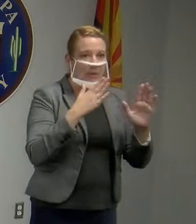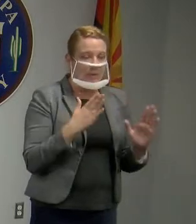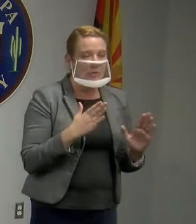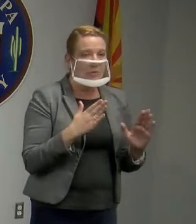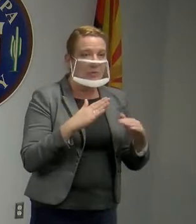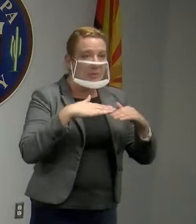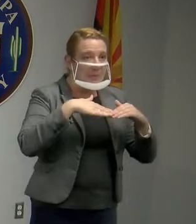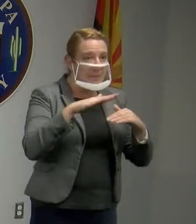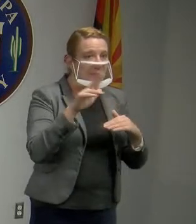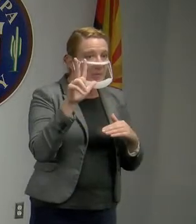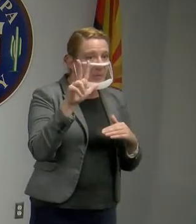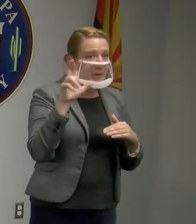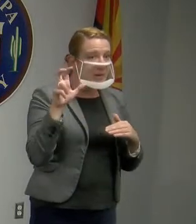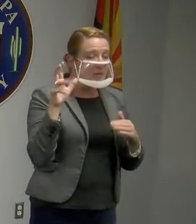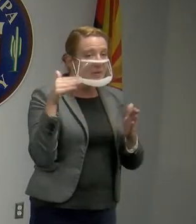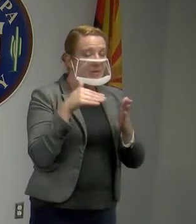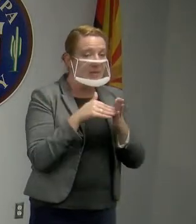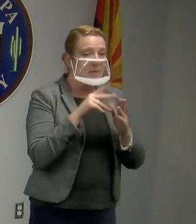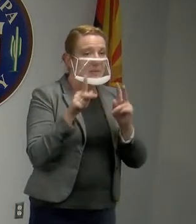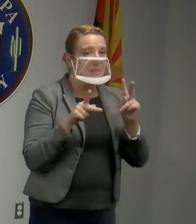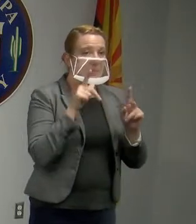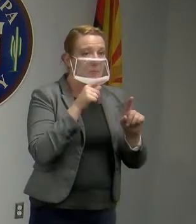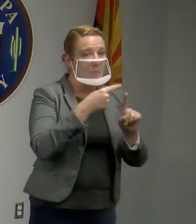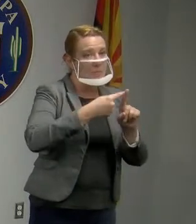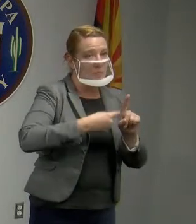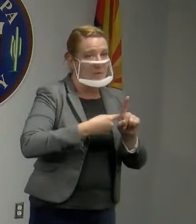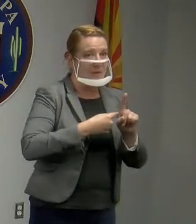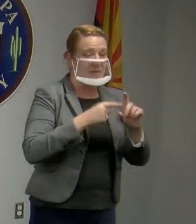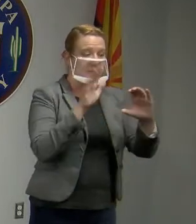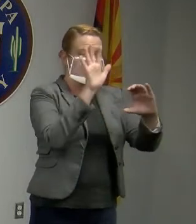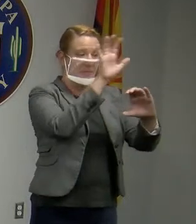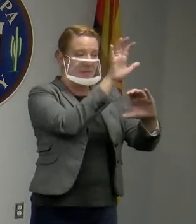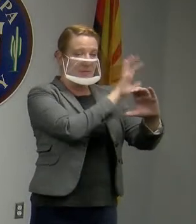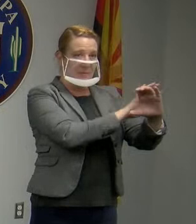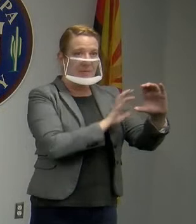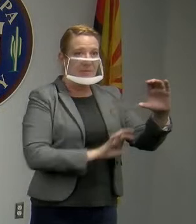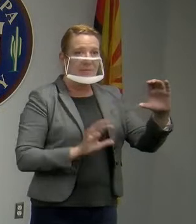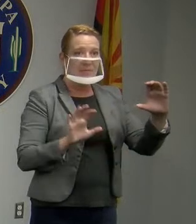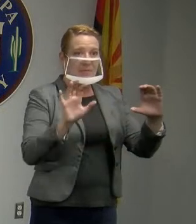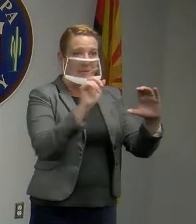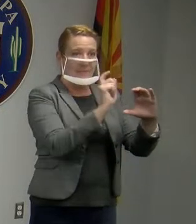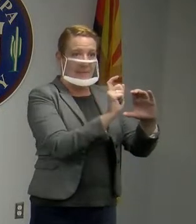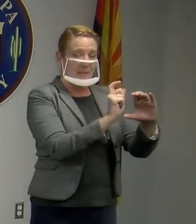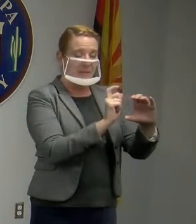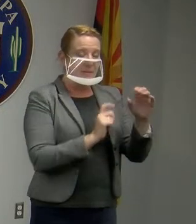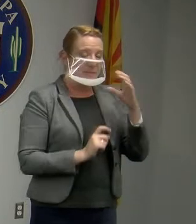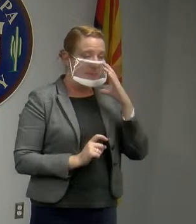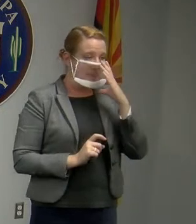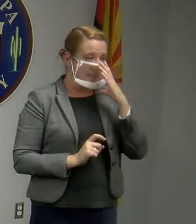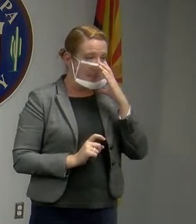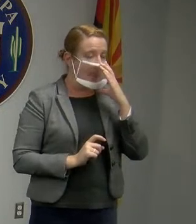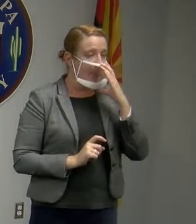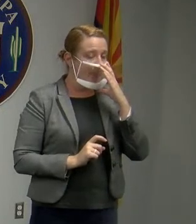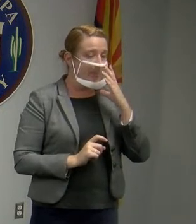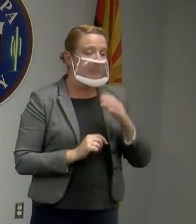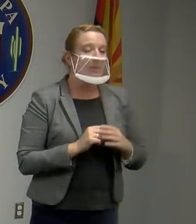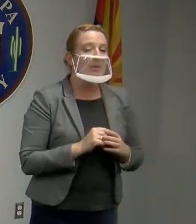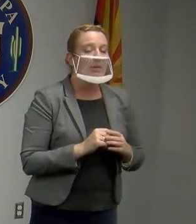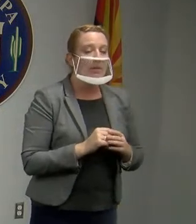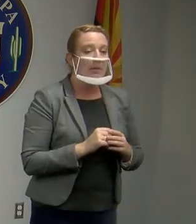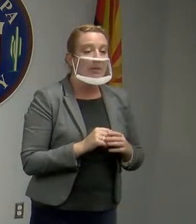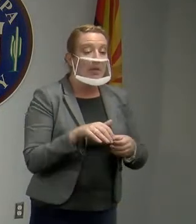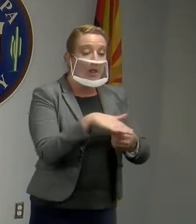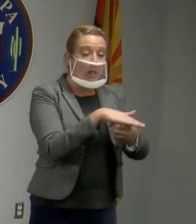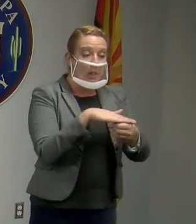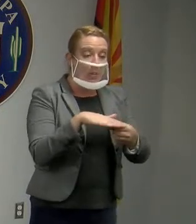300,000 renters in the area. So we also are aware that local communities themselves are developing